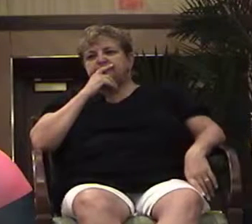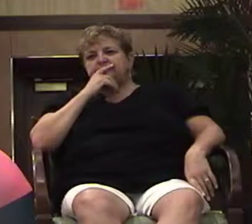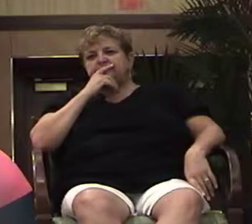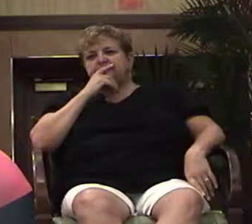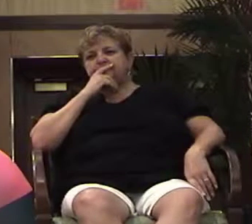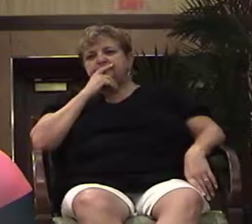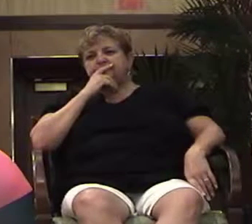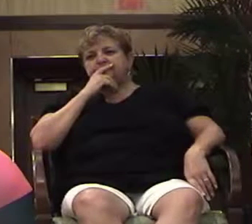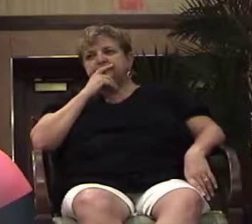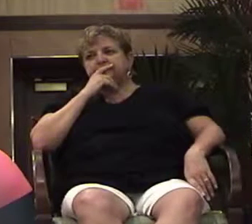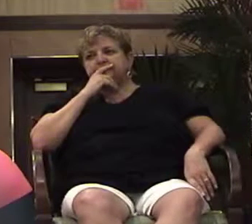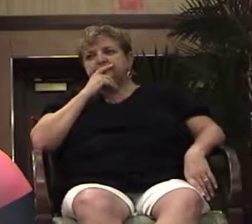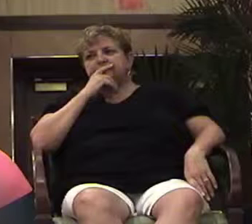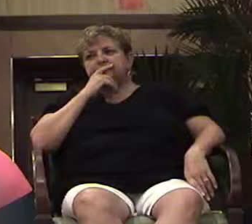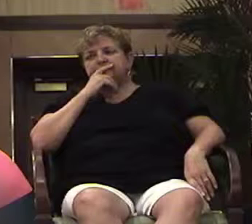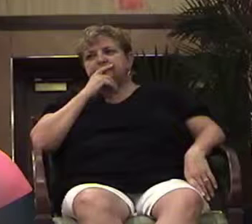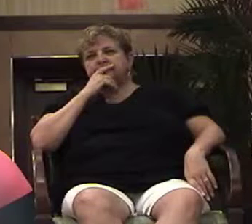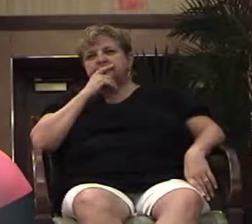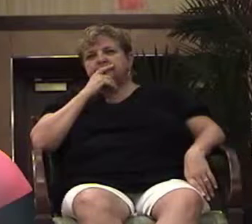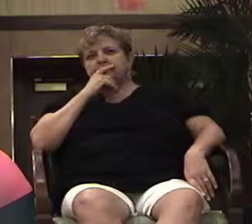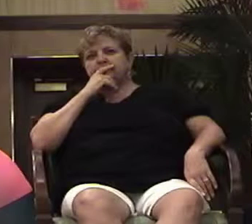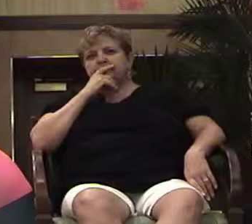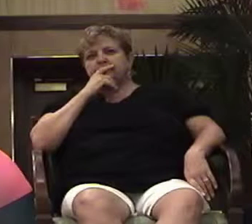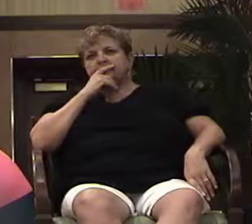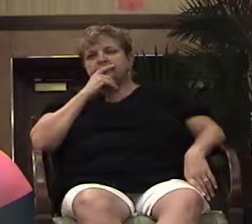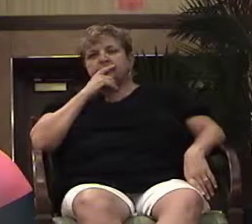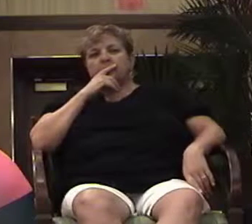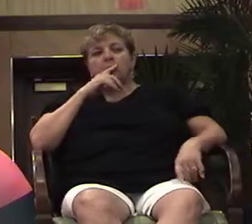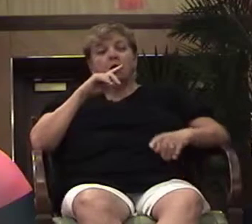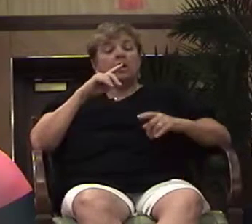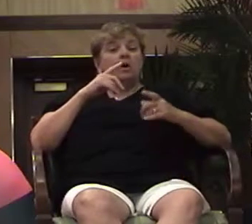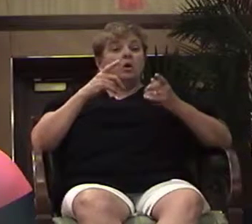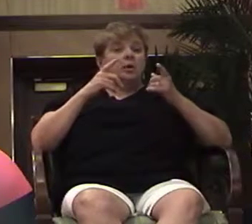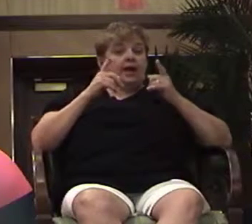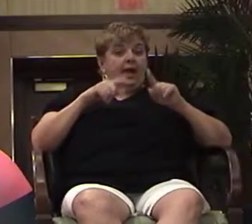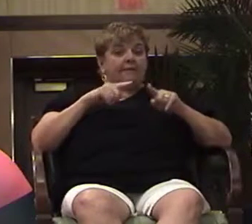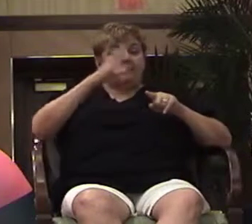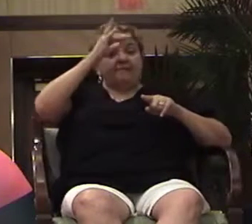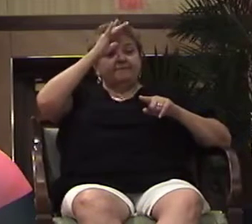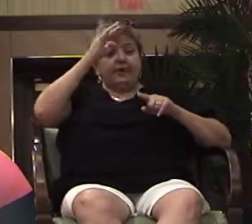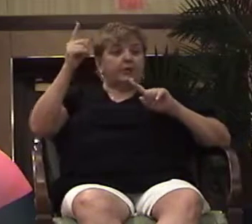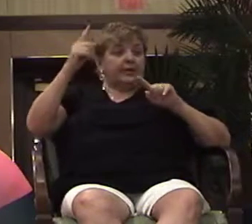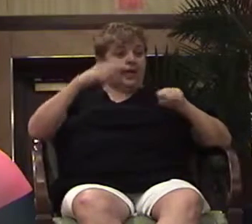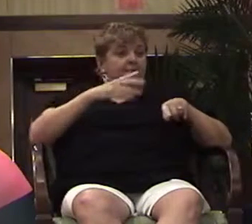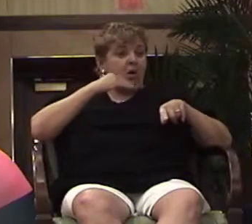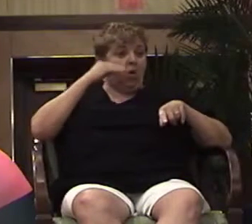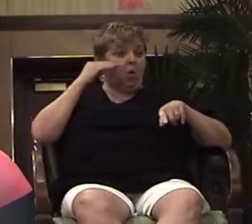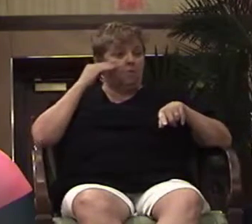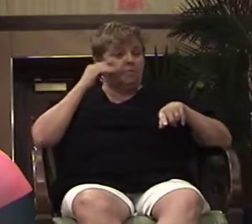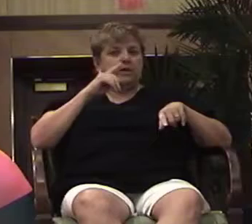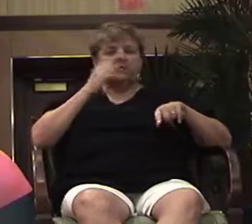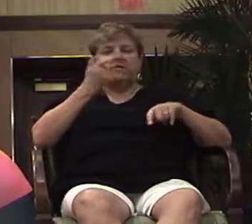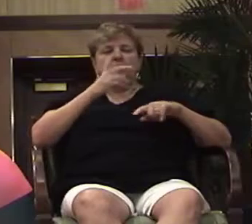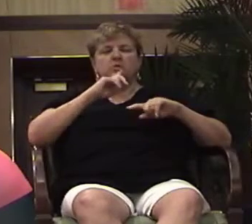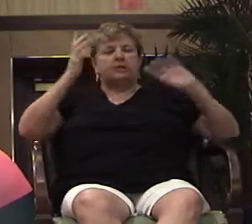When he was around, it was always chaos. And I really hated to see him come home because he would